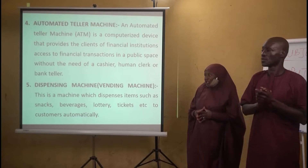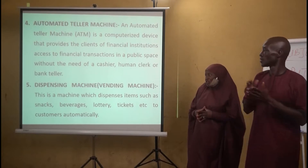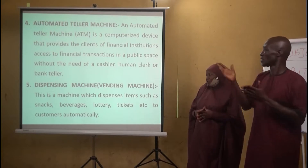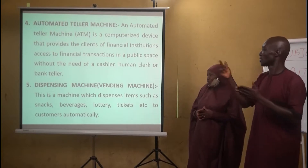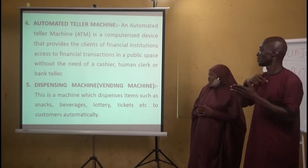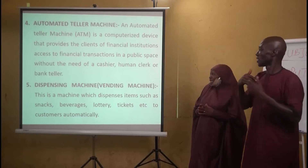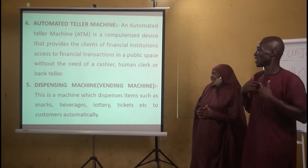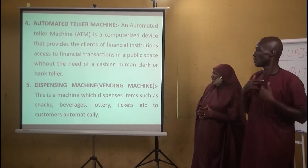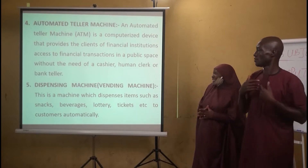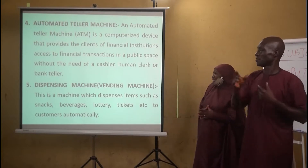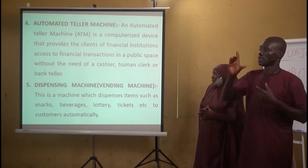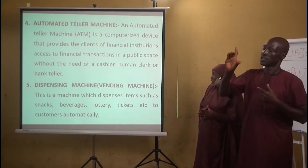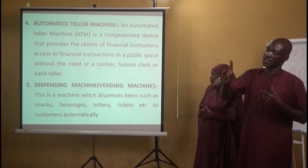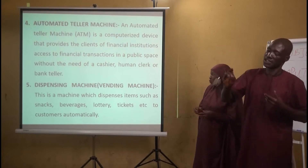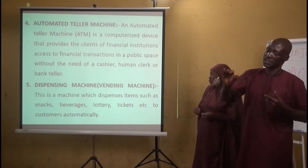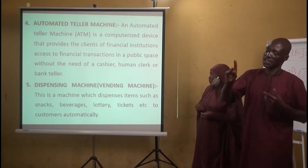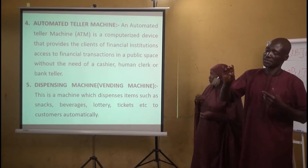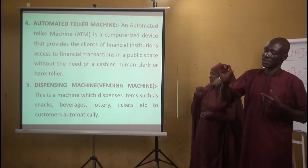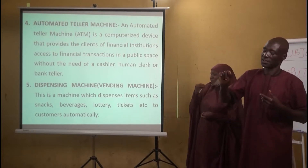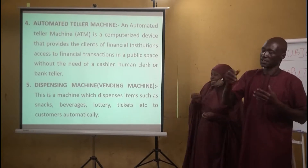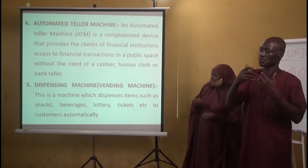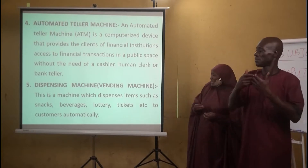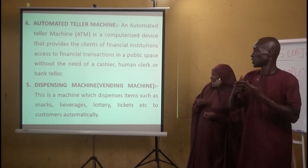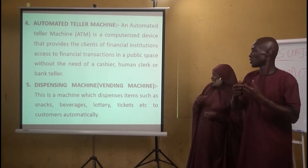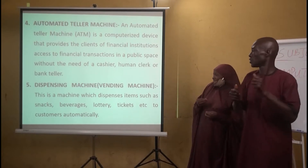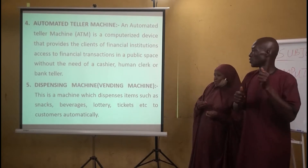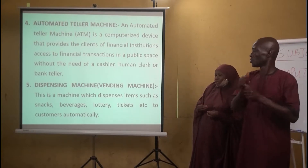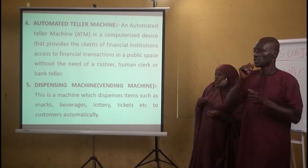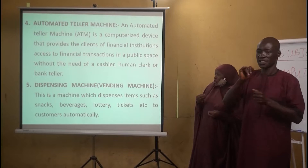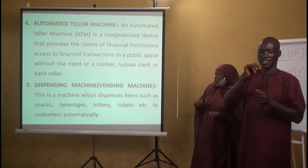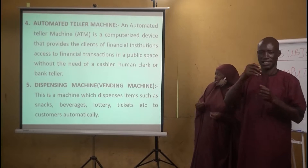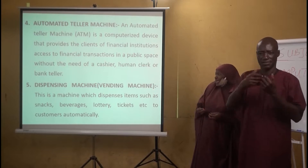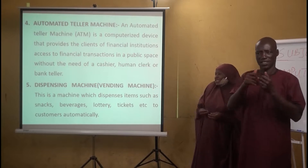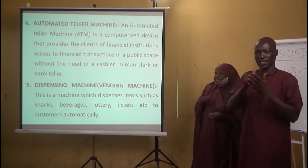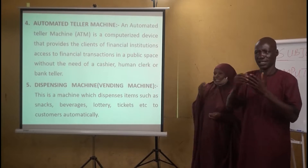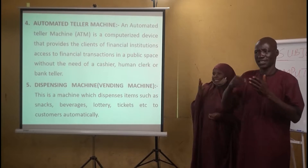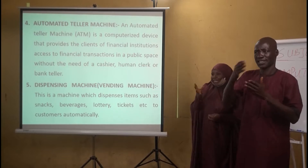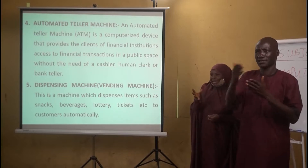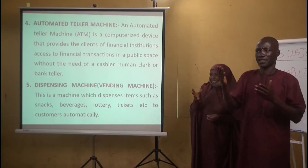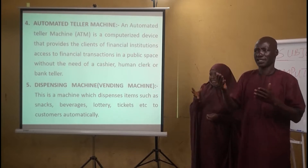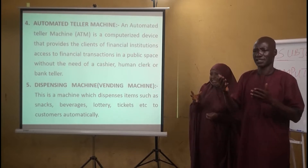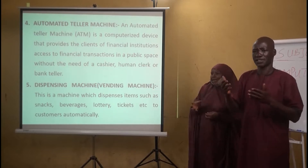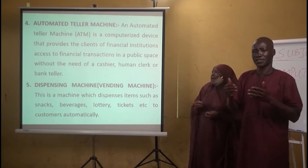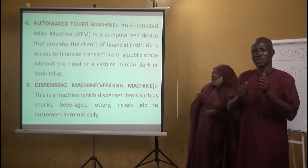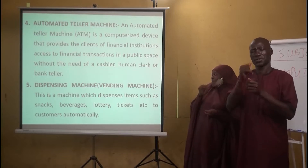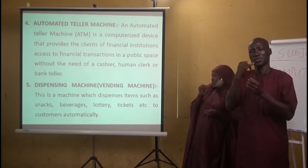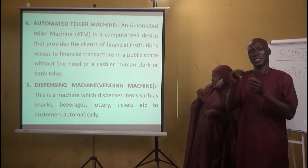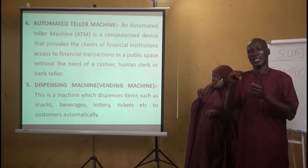machine. This is a machine which dispenses items such as snacks,